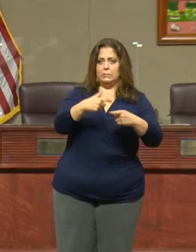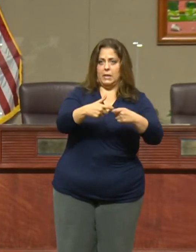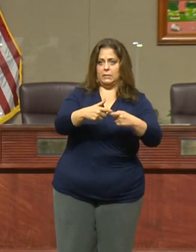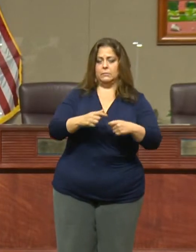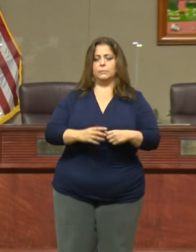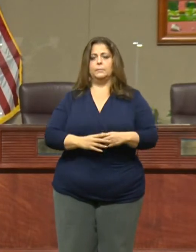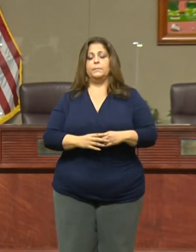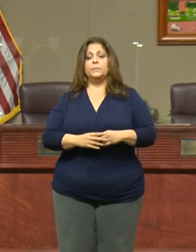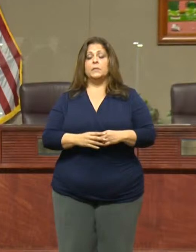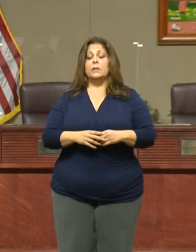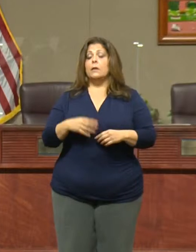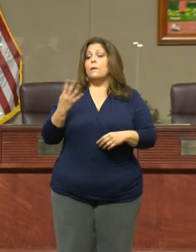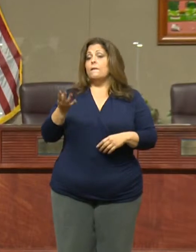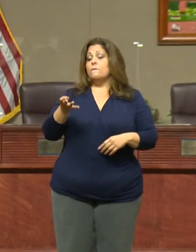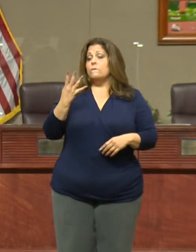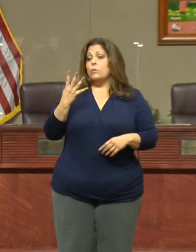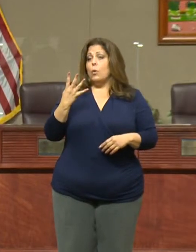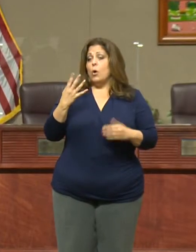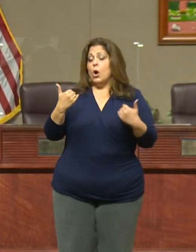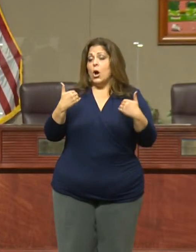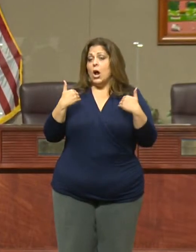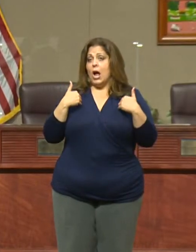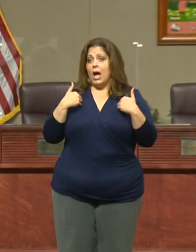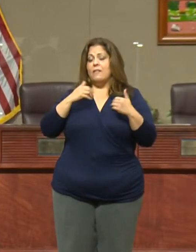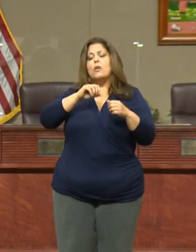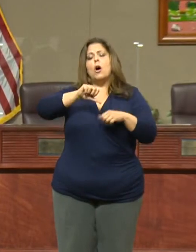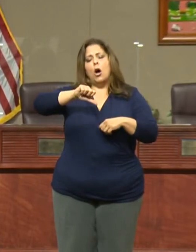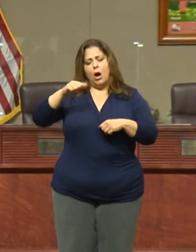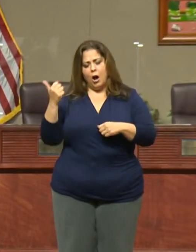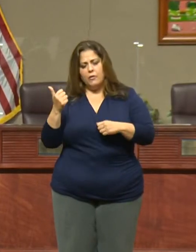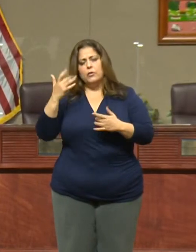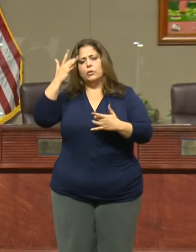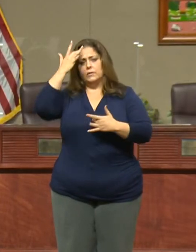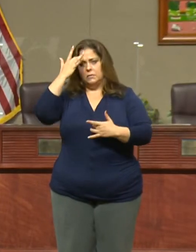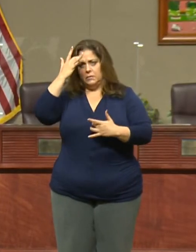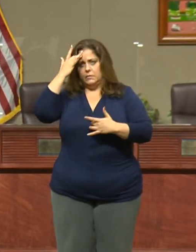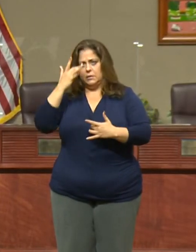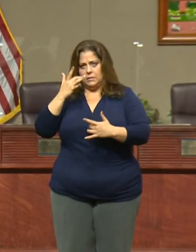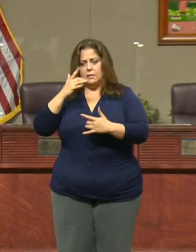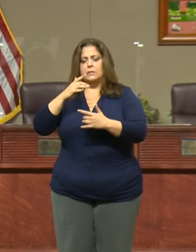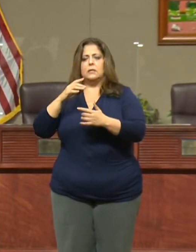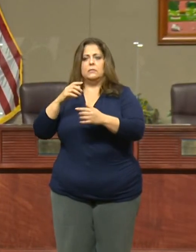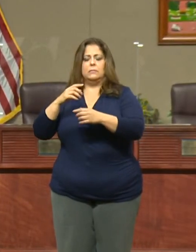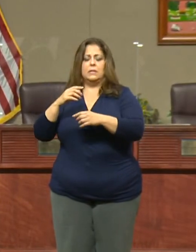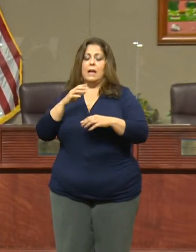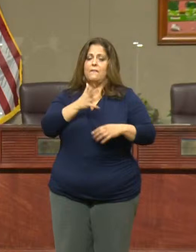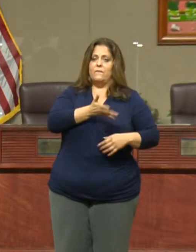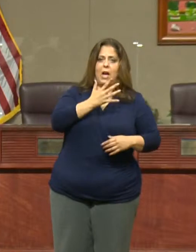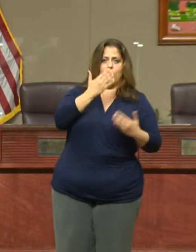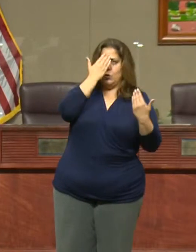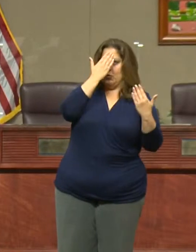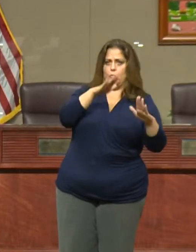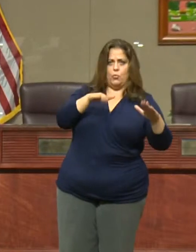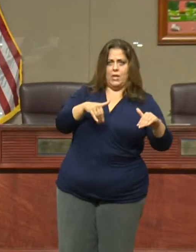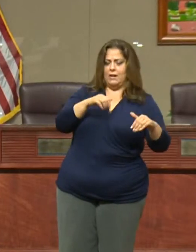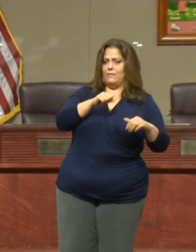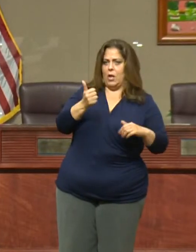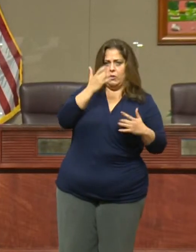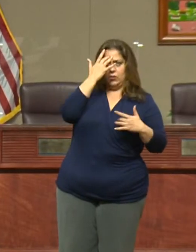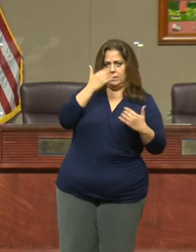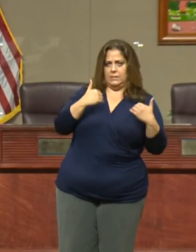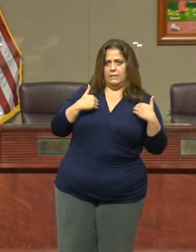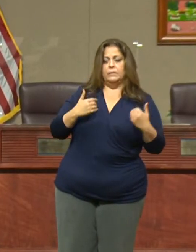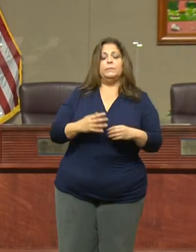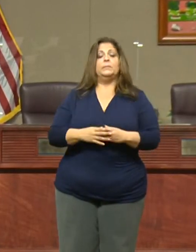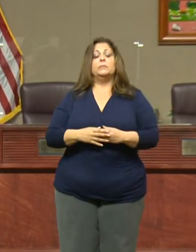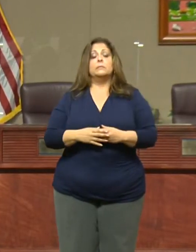non-Hispanic. 4 have underlying conditions, 5 we don't know yet. Now,